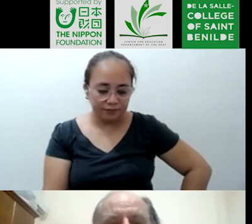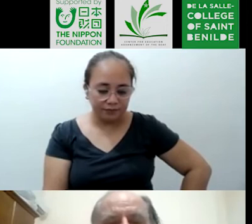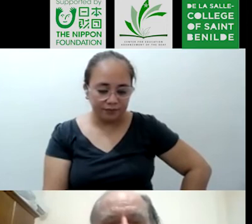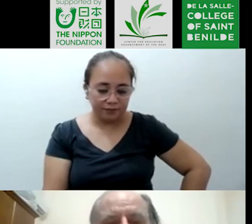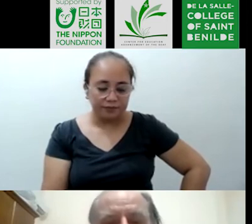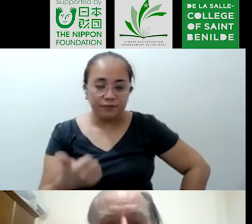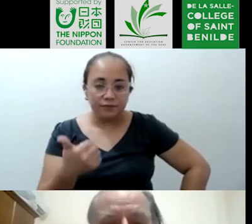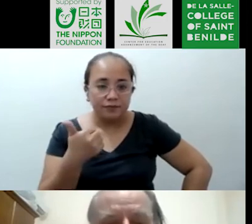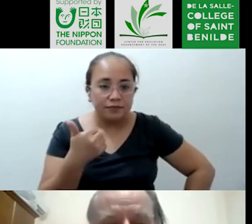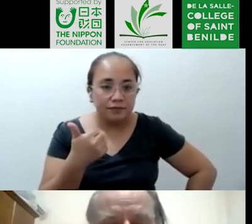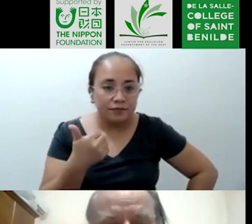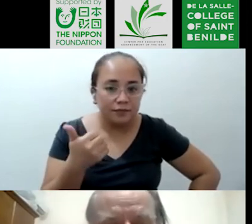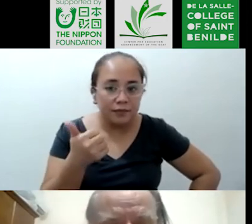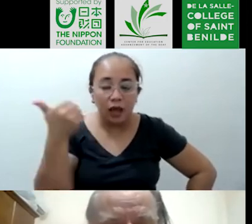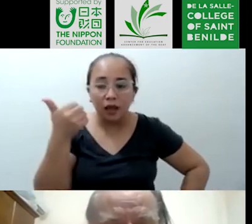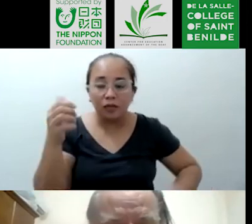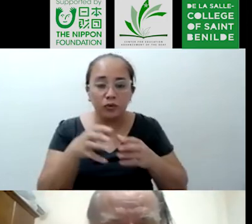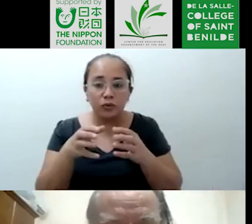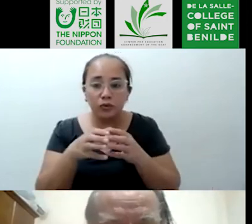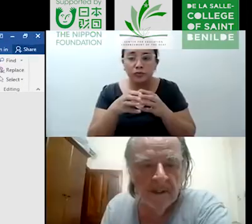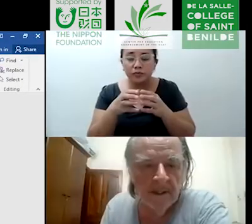Okay, do the other groups